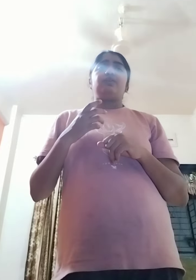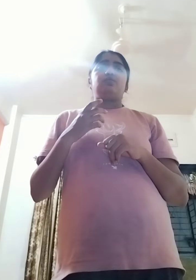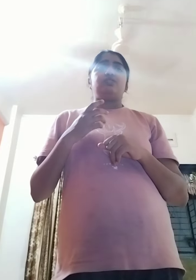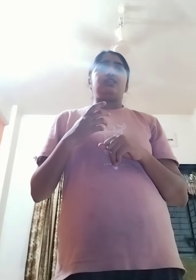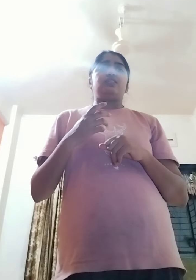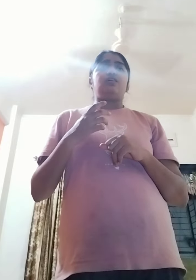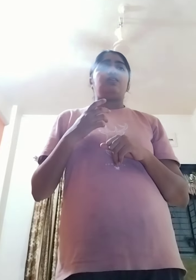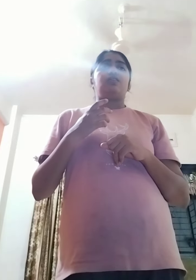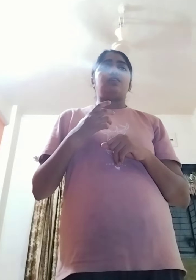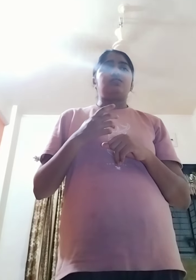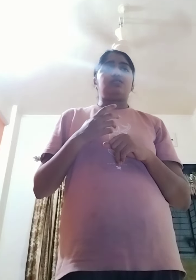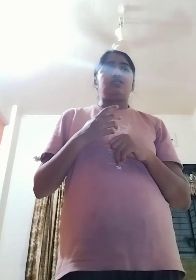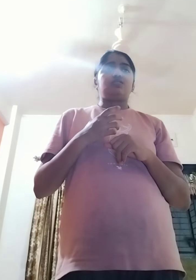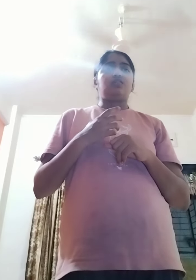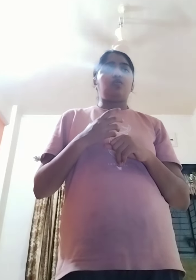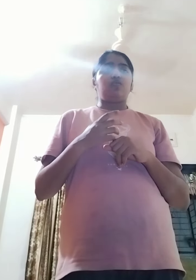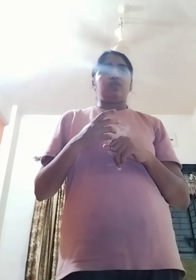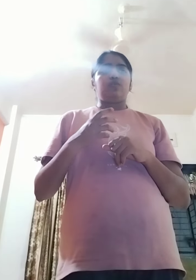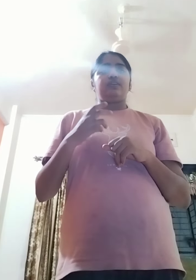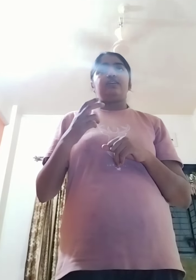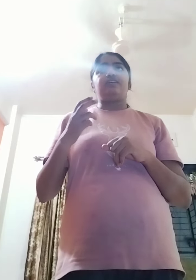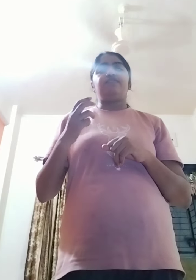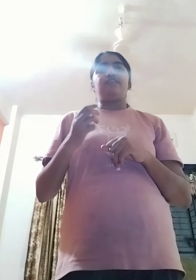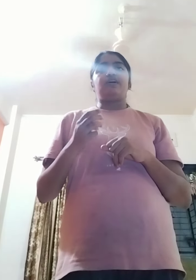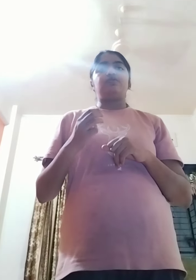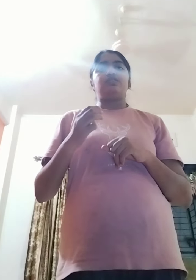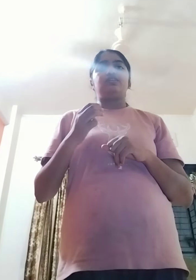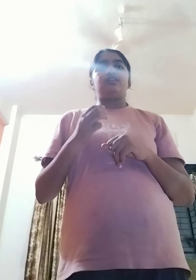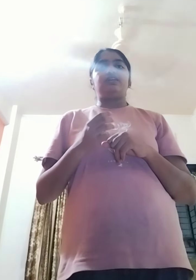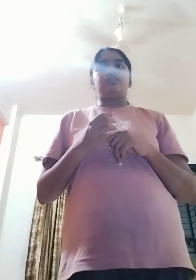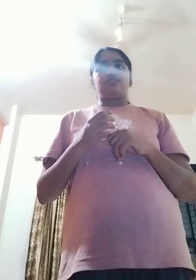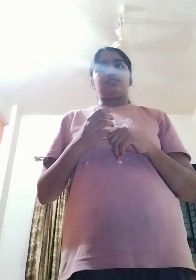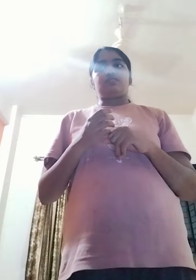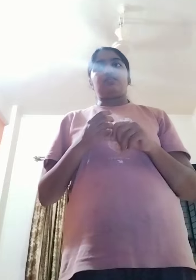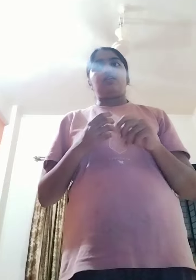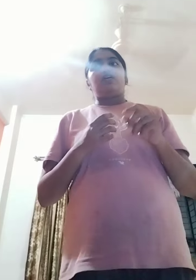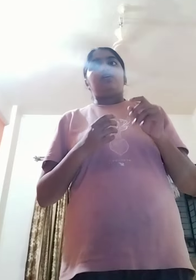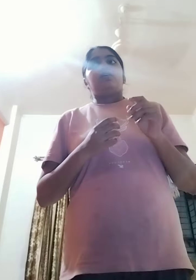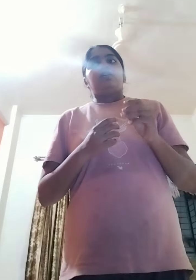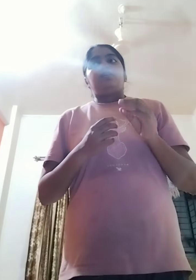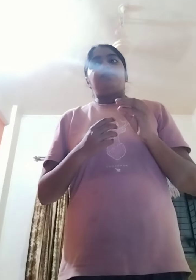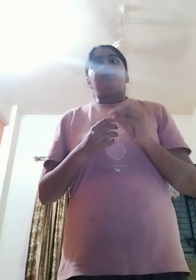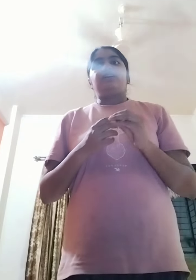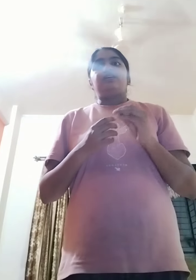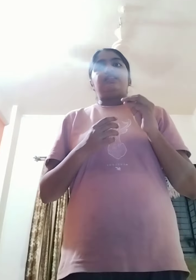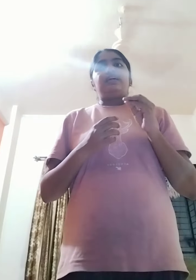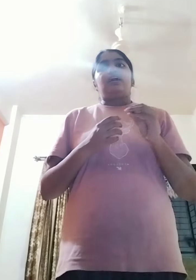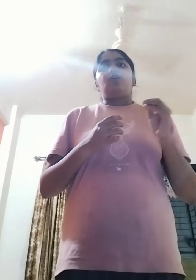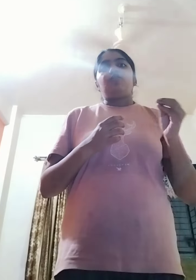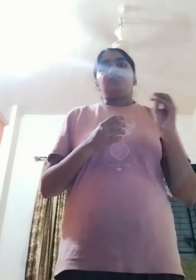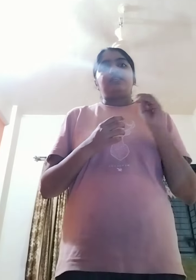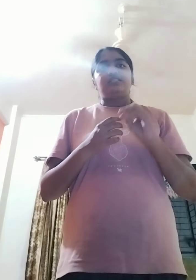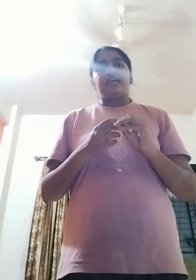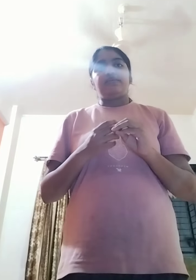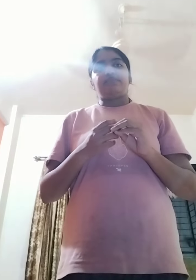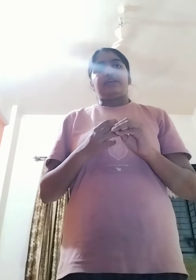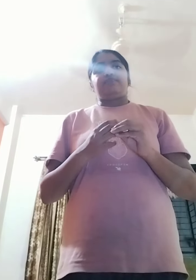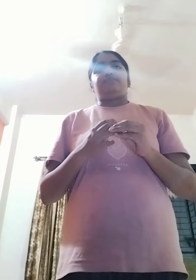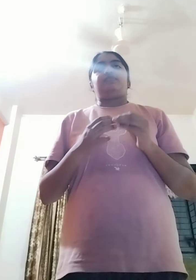using the constructor overloading, if we are using three constructors but they are of same name,